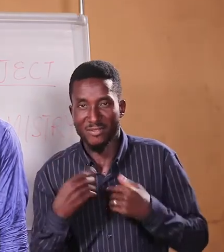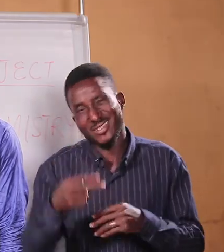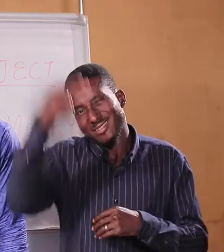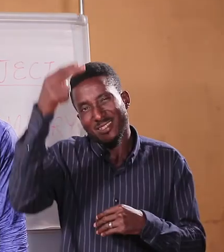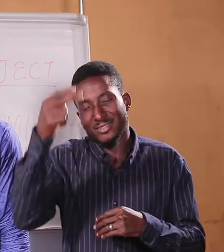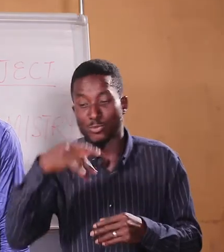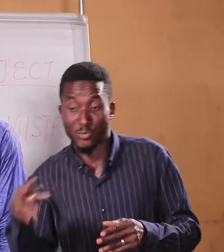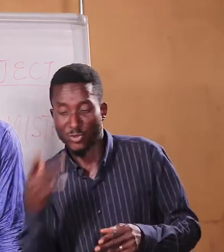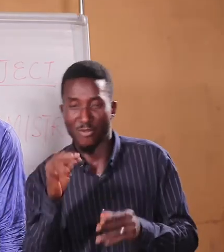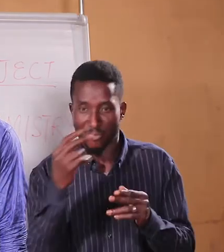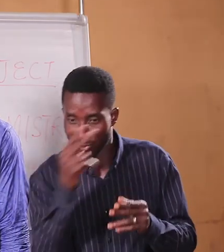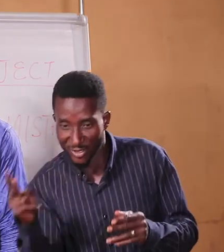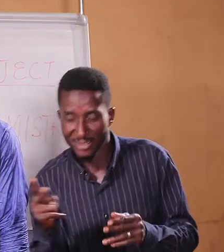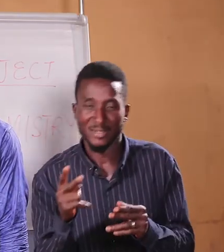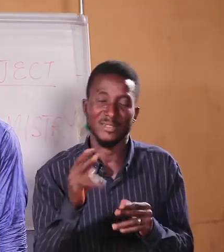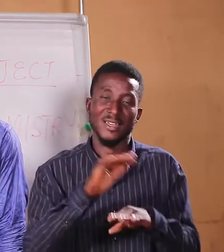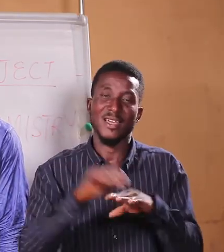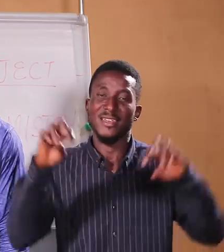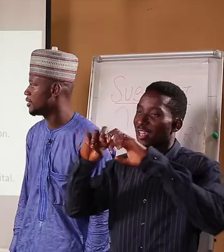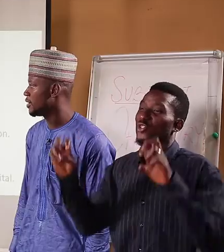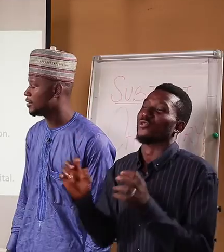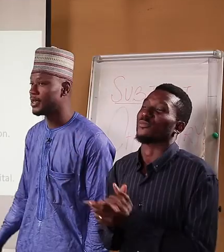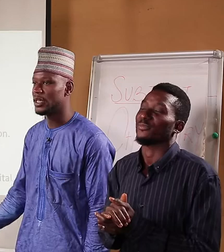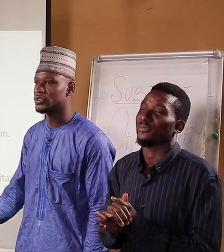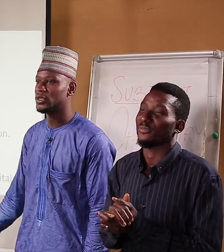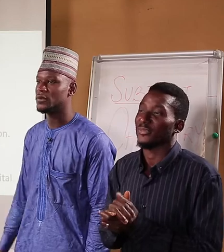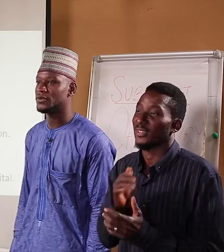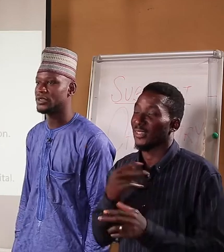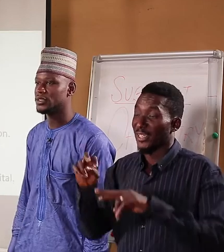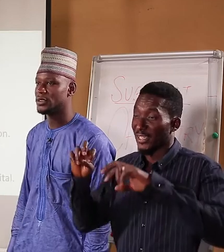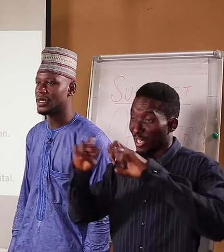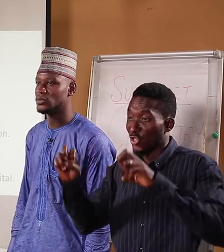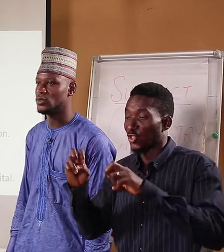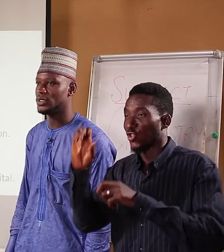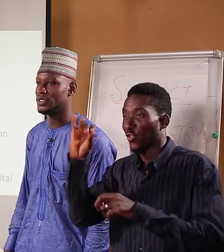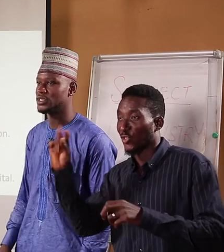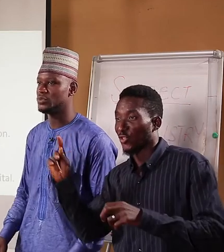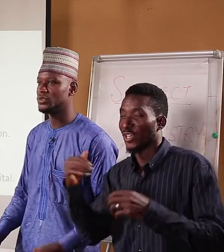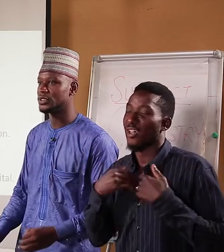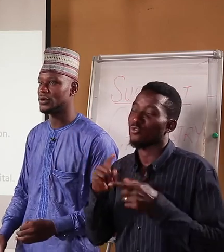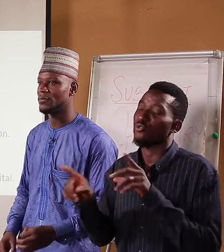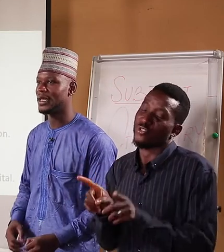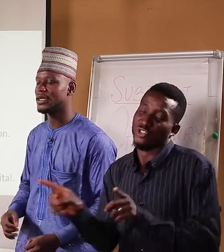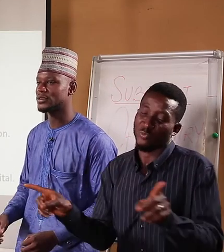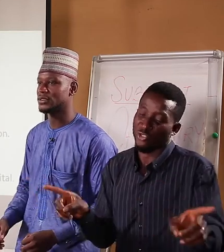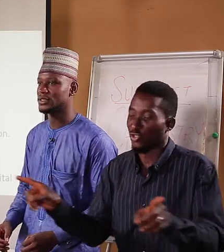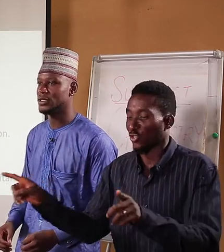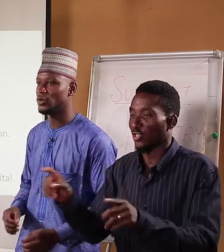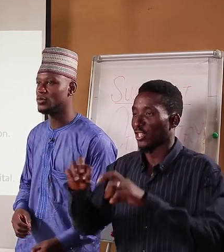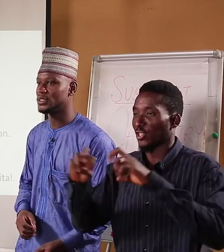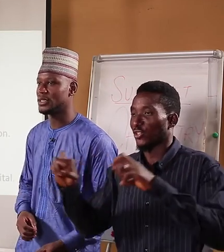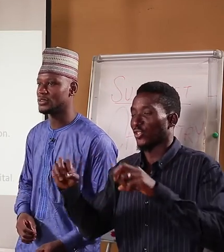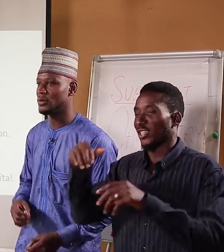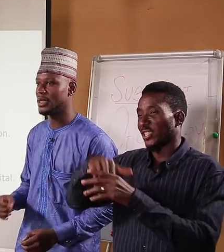highest probability of locating an electron. Then electronic configuration has to do with the distribution of electrons